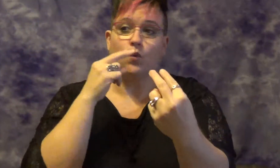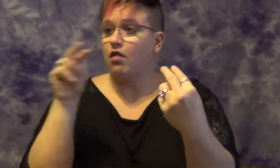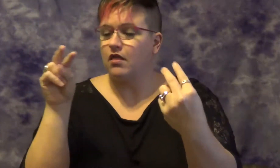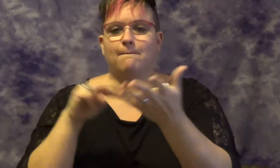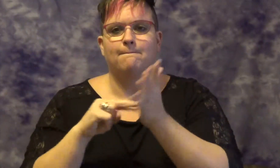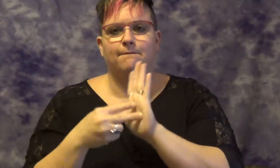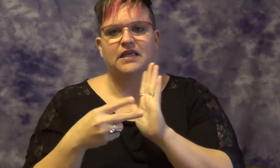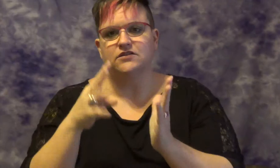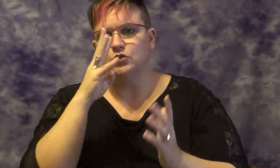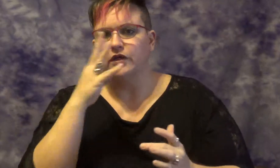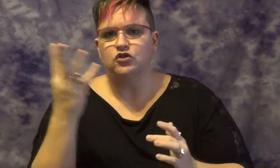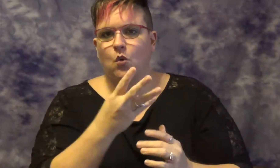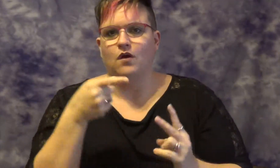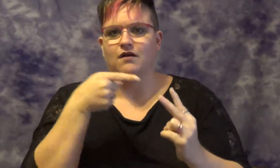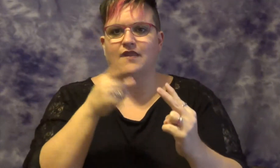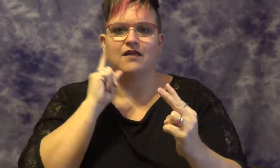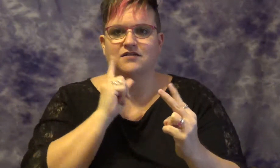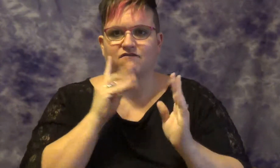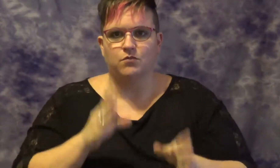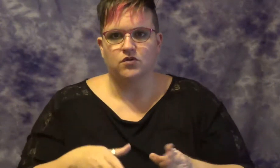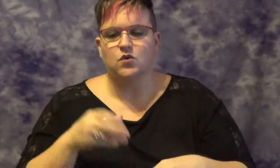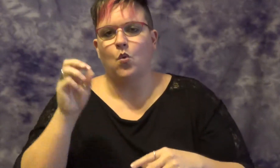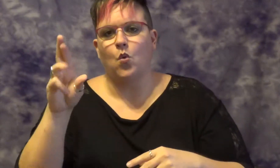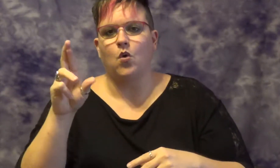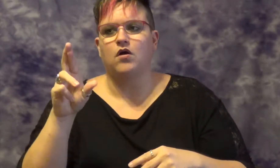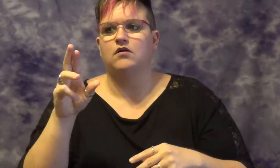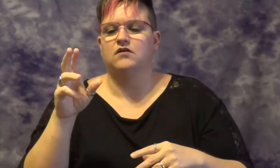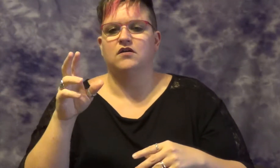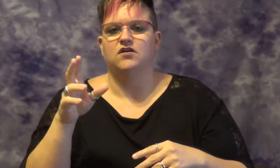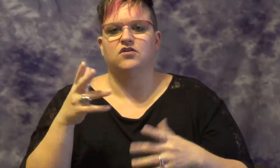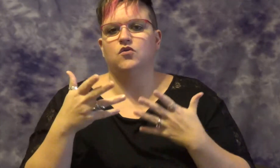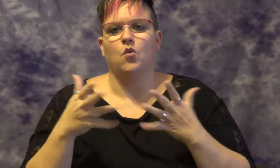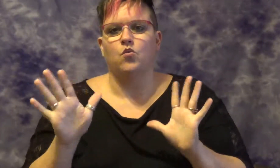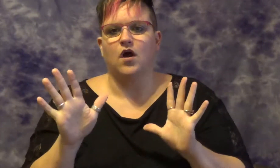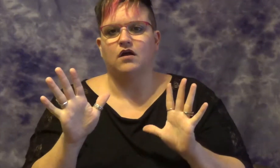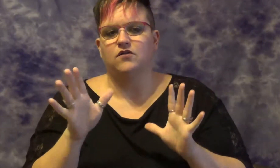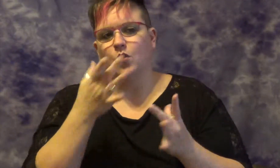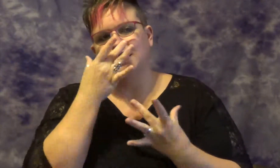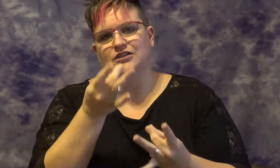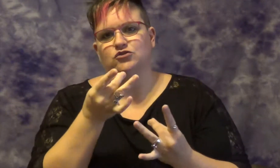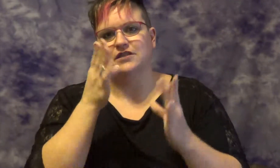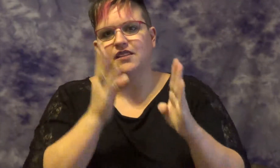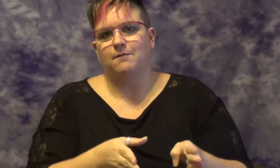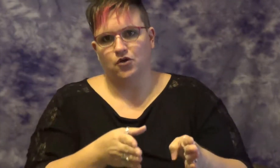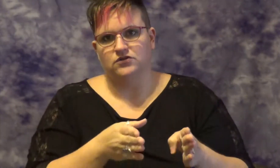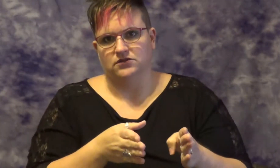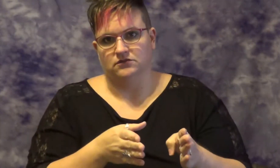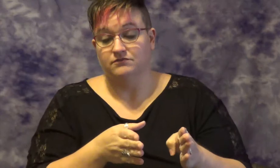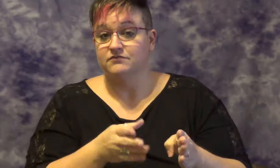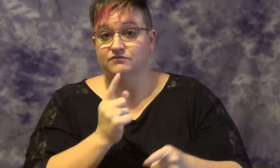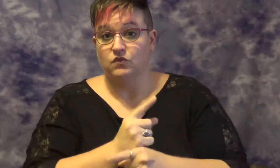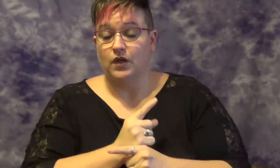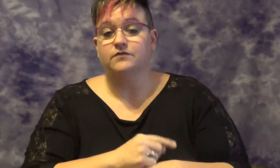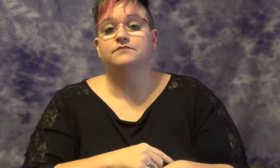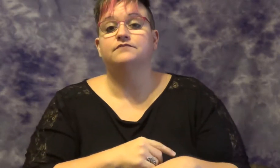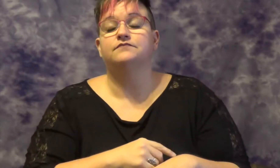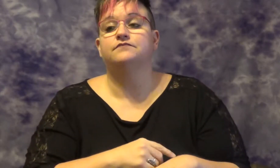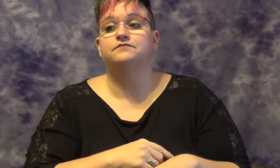Some cultures have to maintain eye gaze, like for a deaf person, you have to maintain eye contact. If you don't,